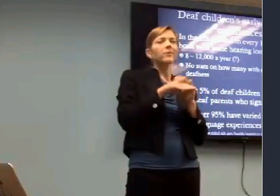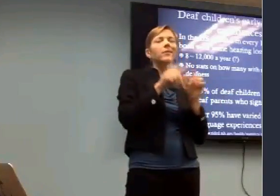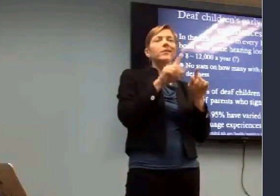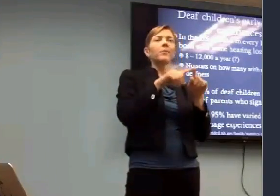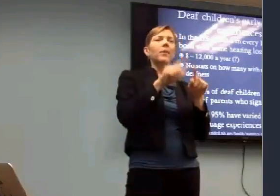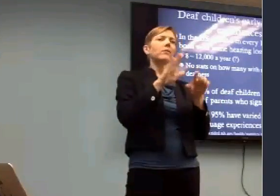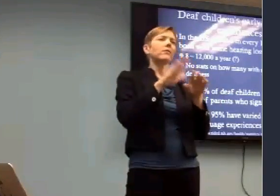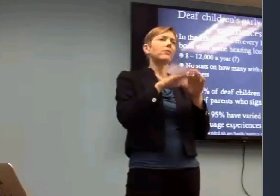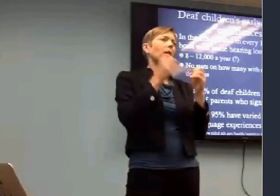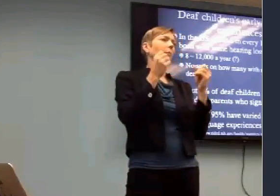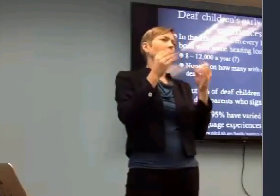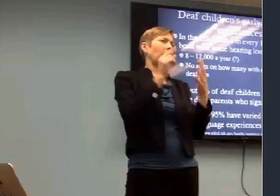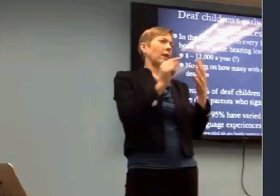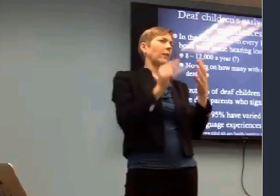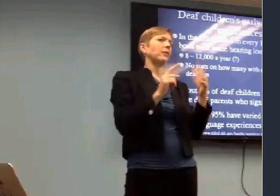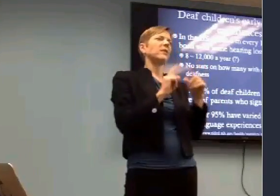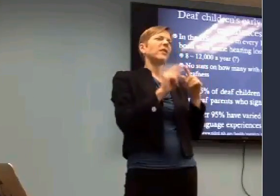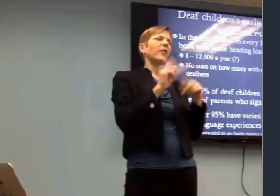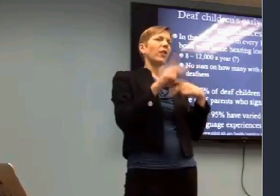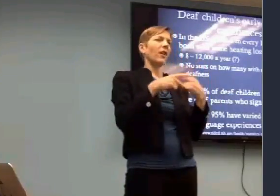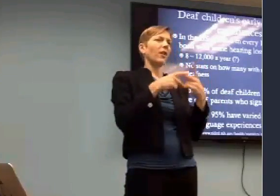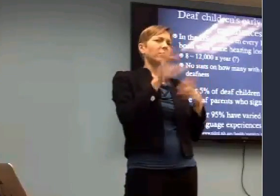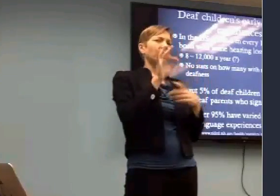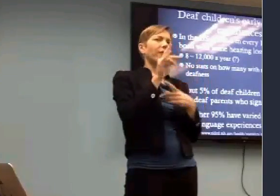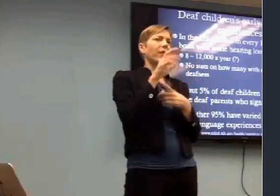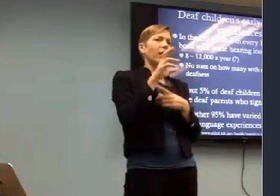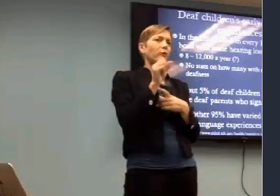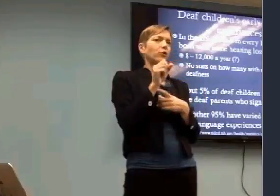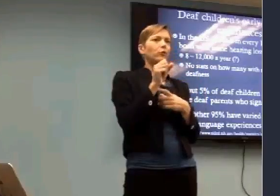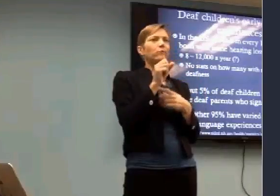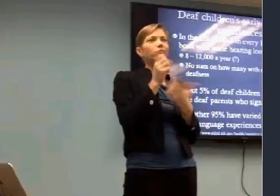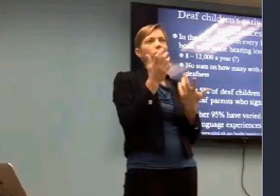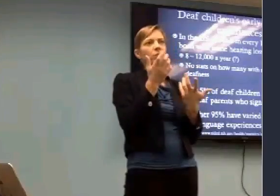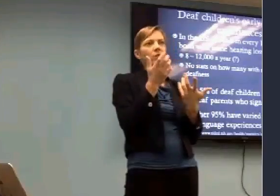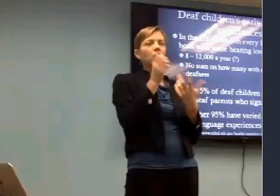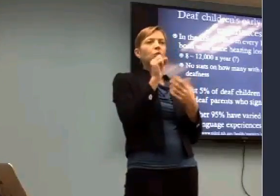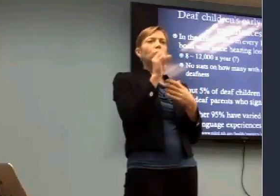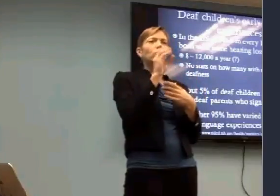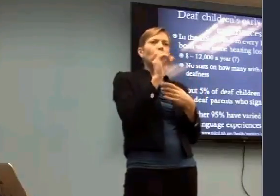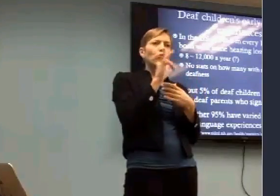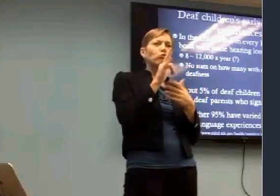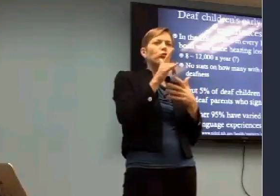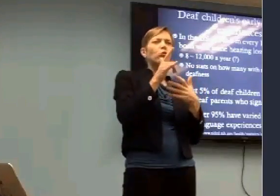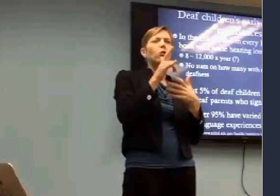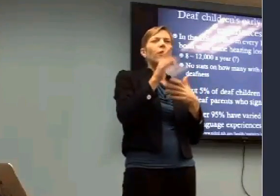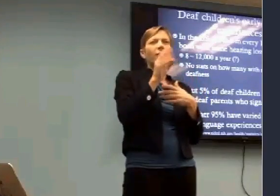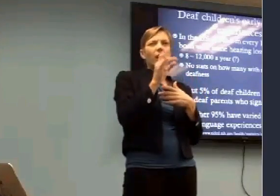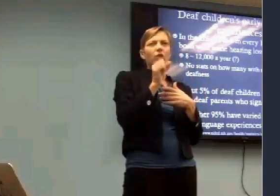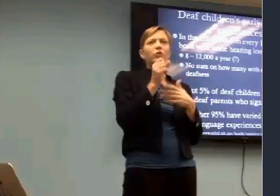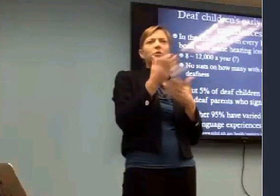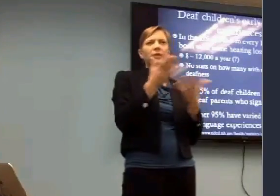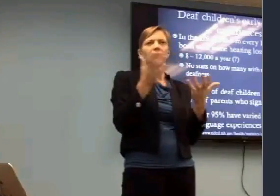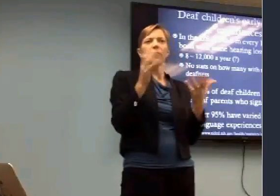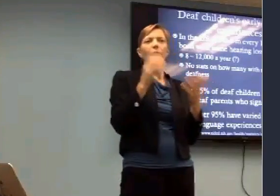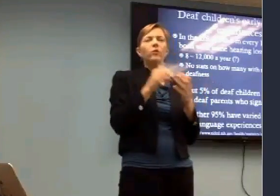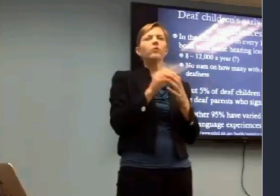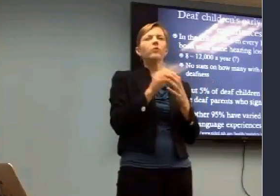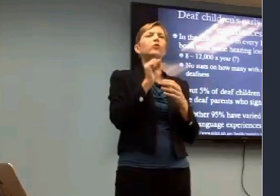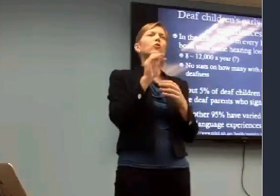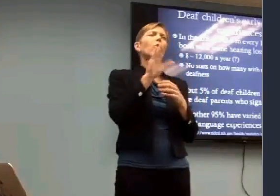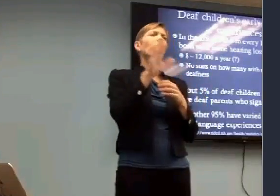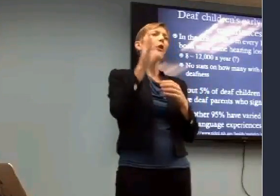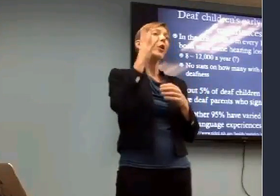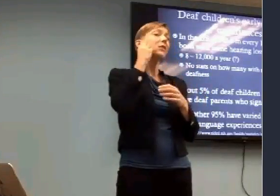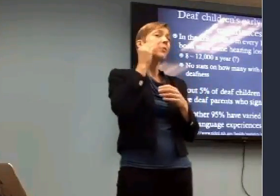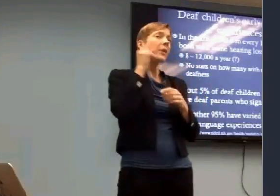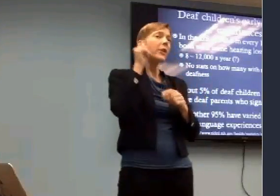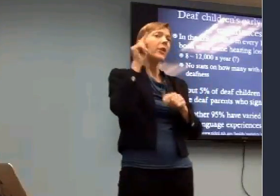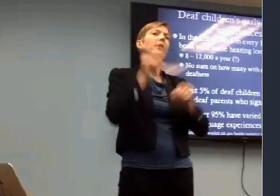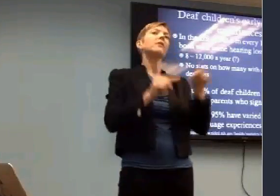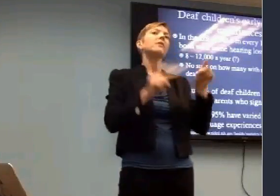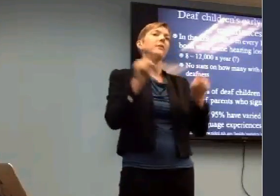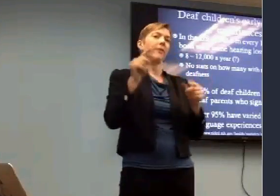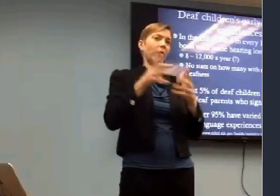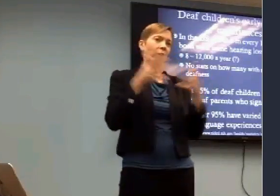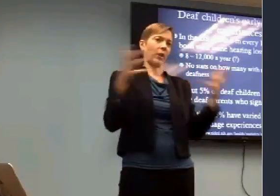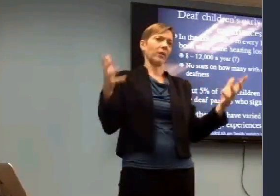to get access to that language depends on a number of factors. Social factors, their